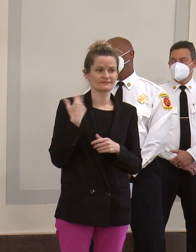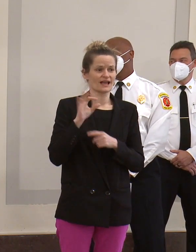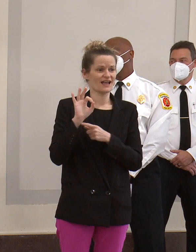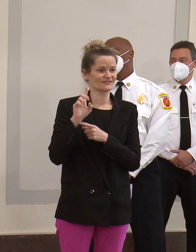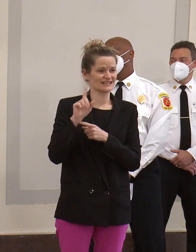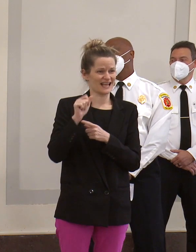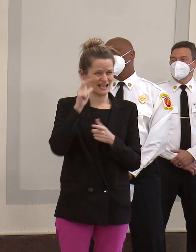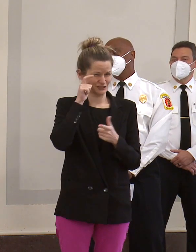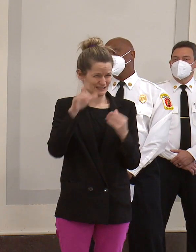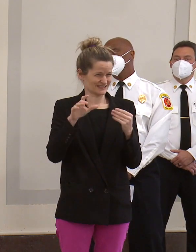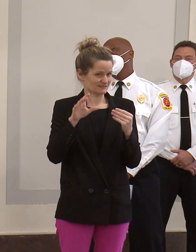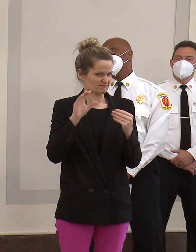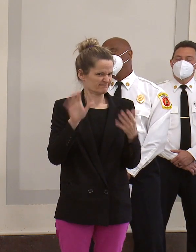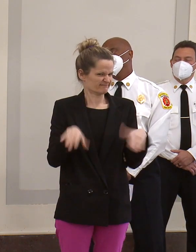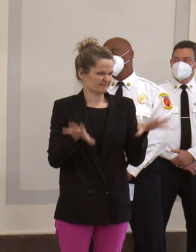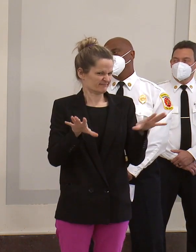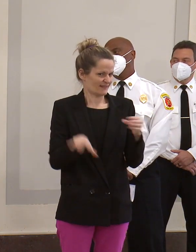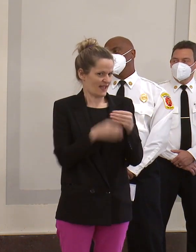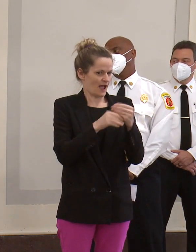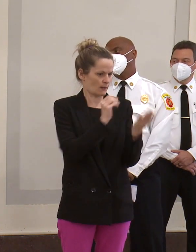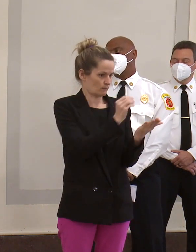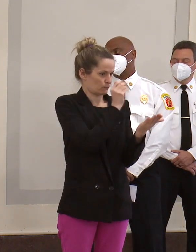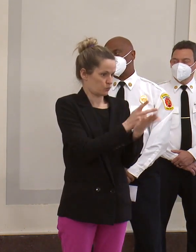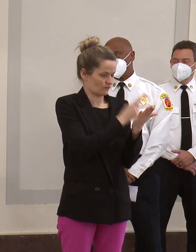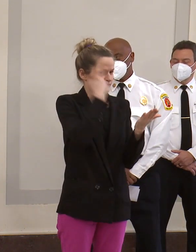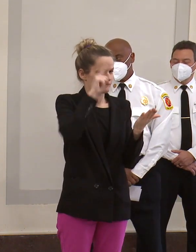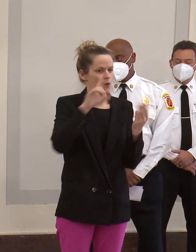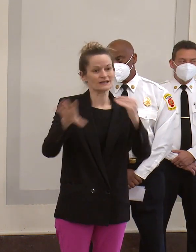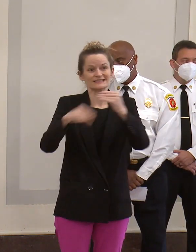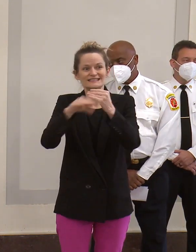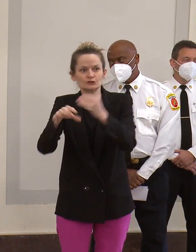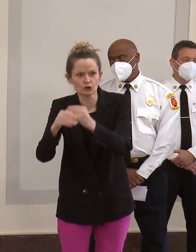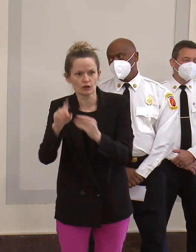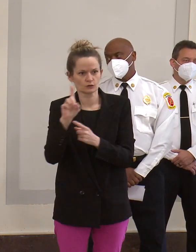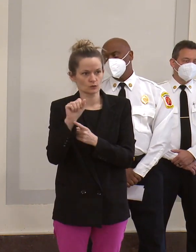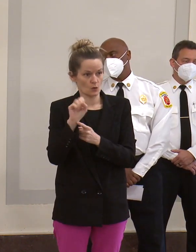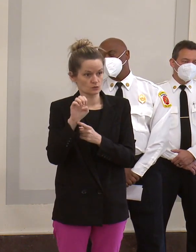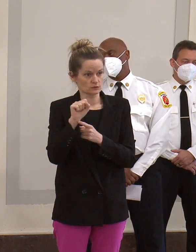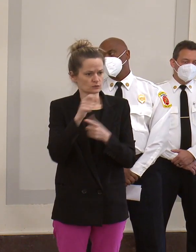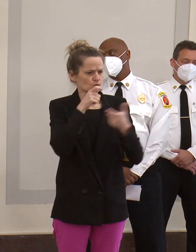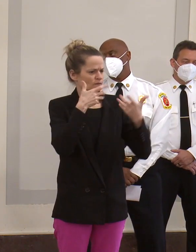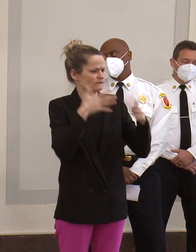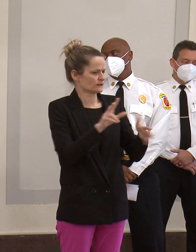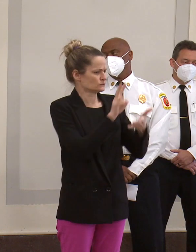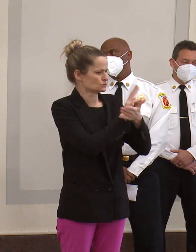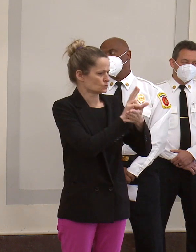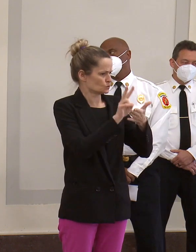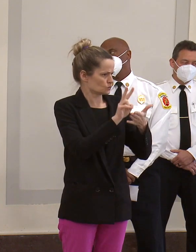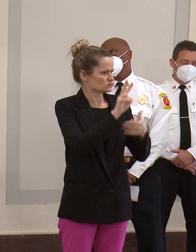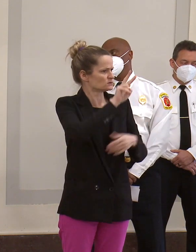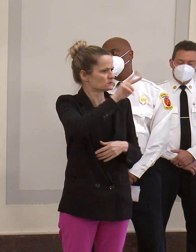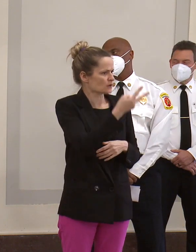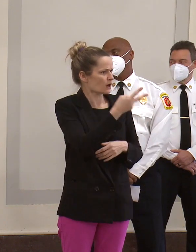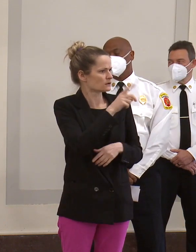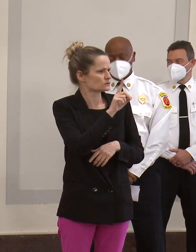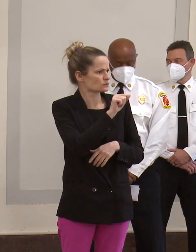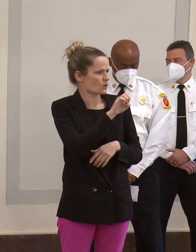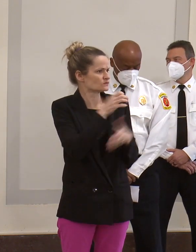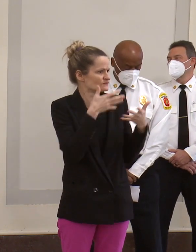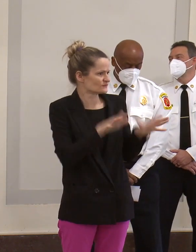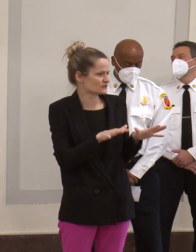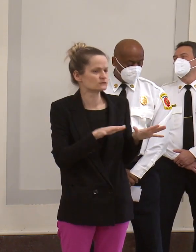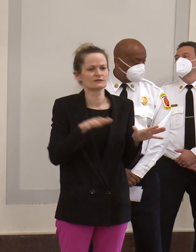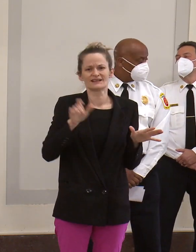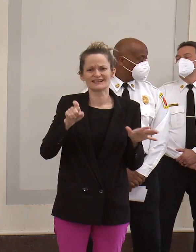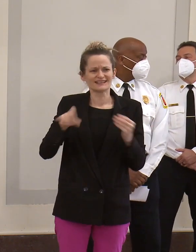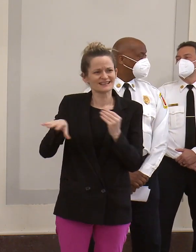to severely immunocompromised. During that same time period, the Department of Health and Human Services announced plans to